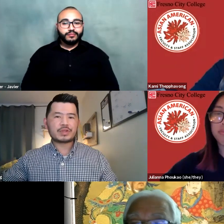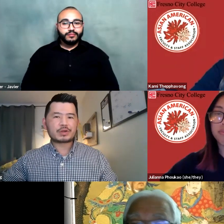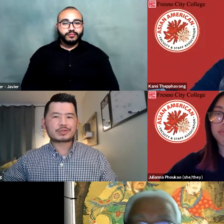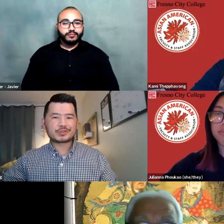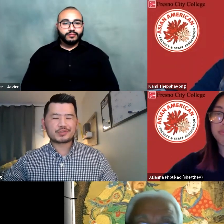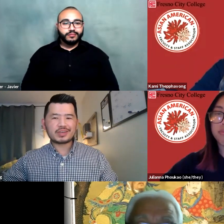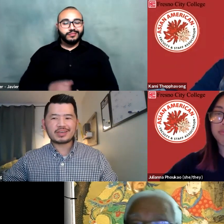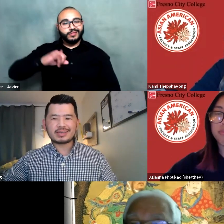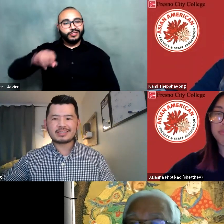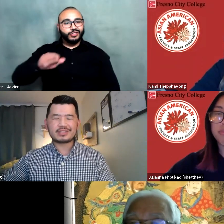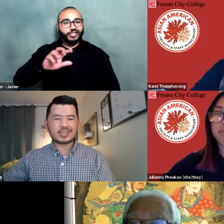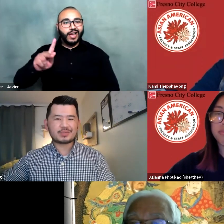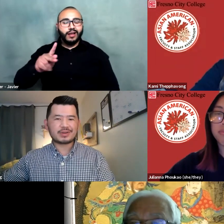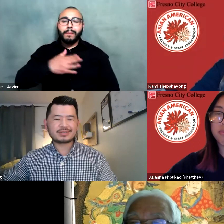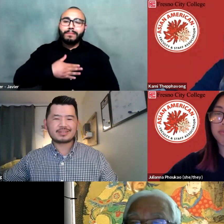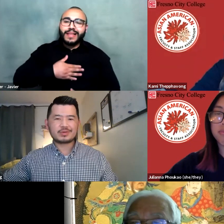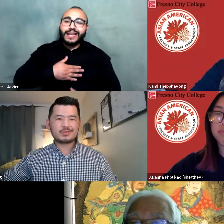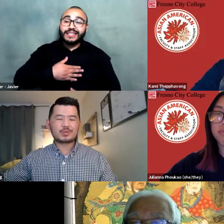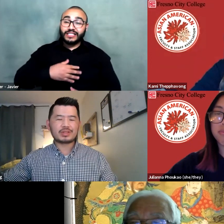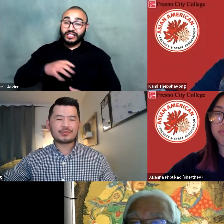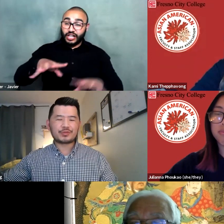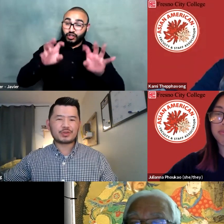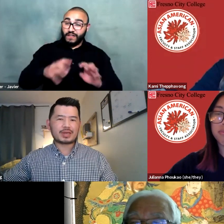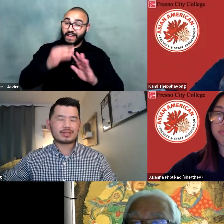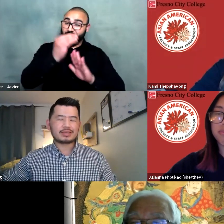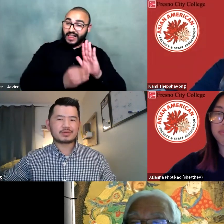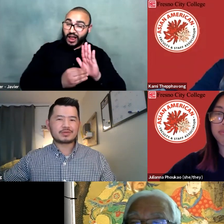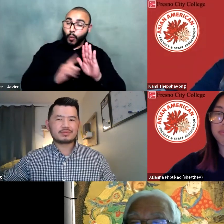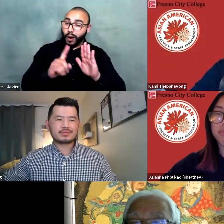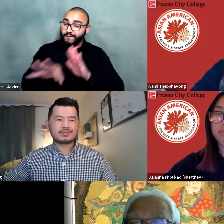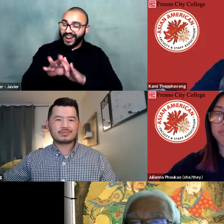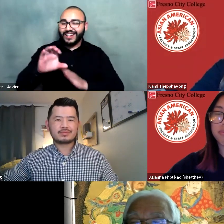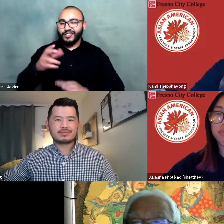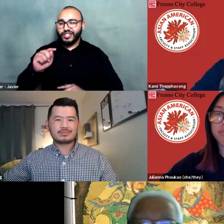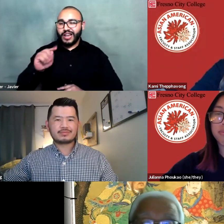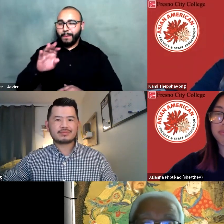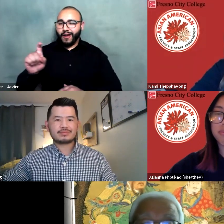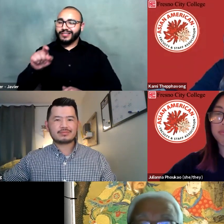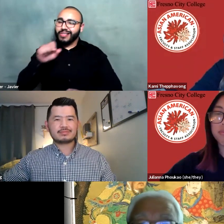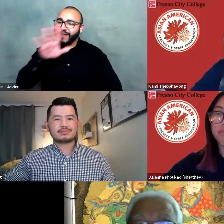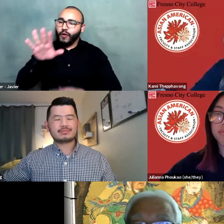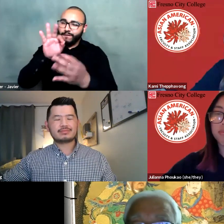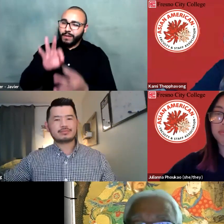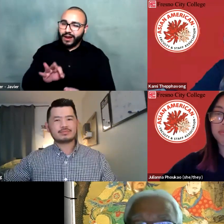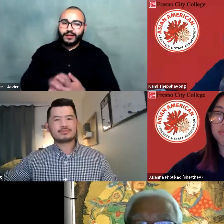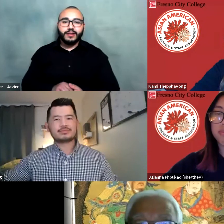And please fill out our survey. It's in the chat box. We will love your feedback. Thank you. Thank you so